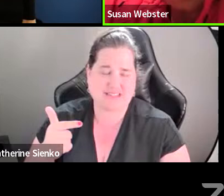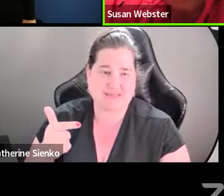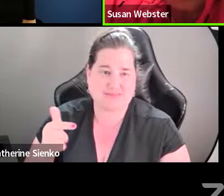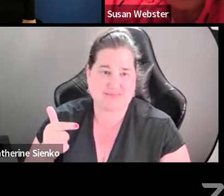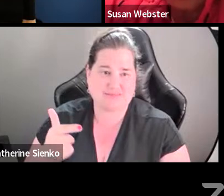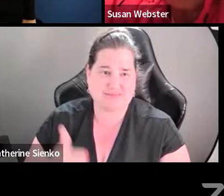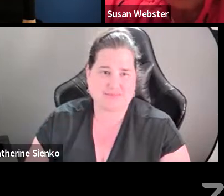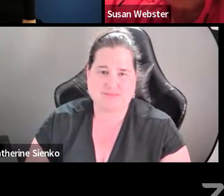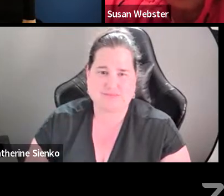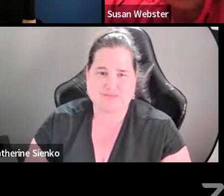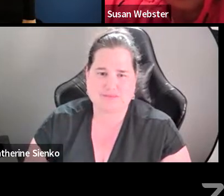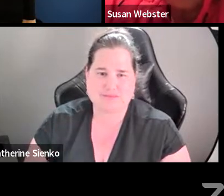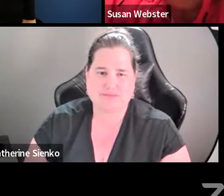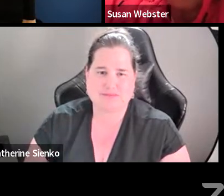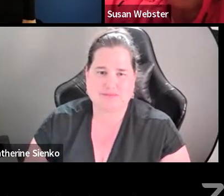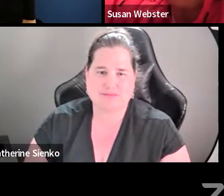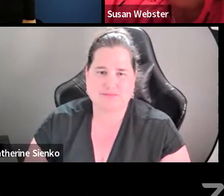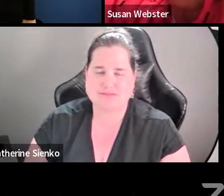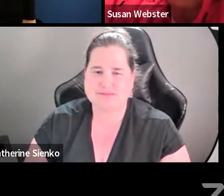Do we have a second?